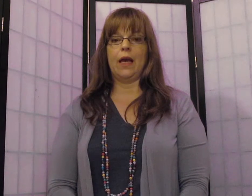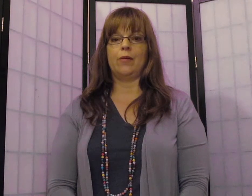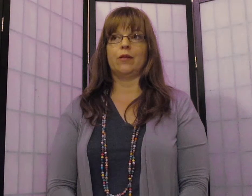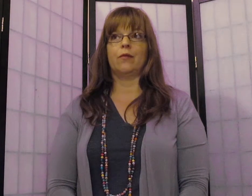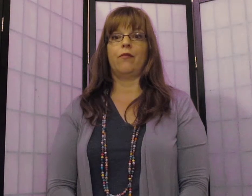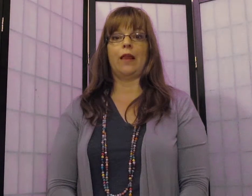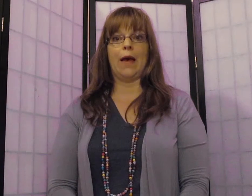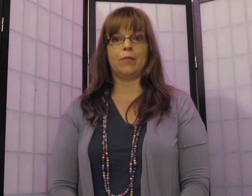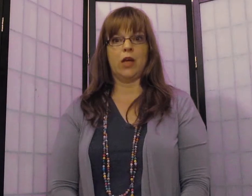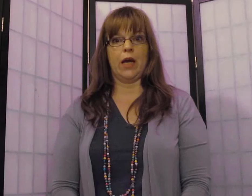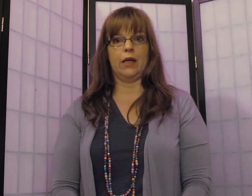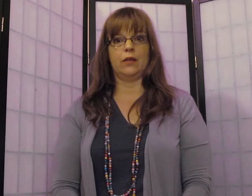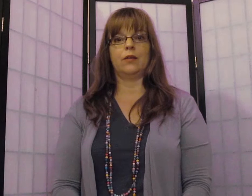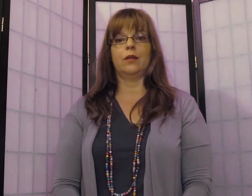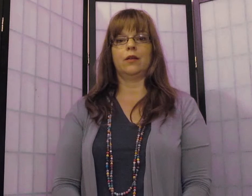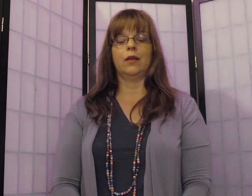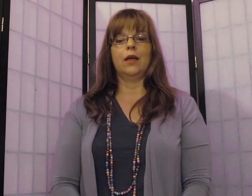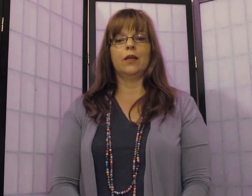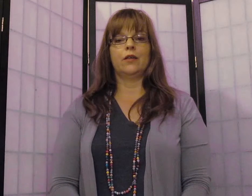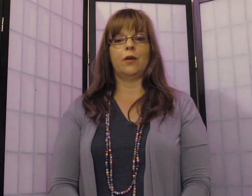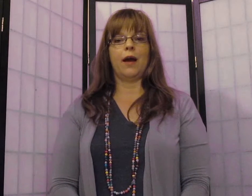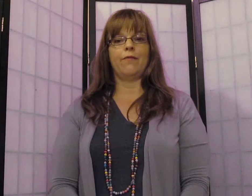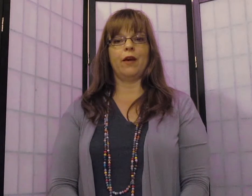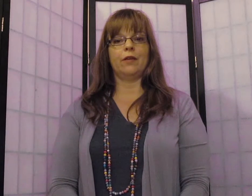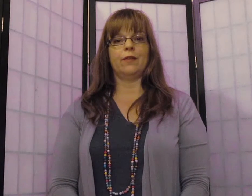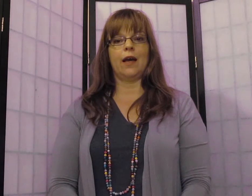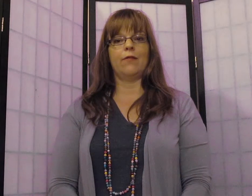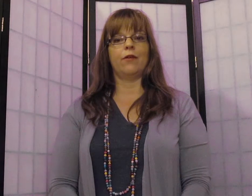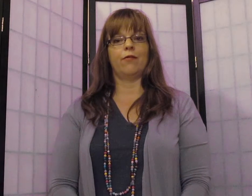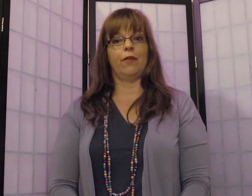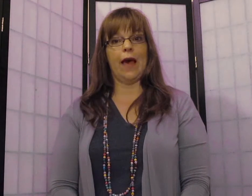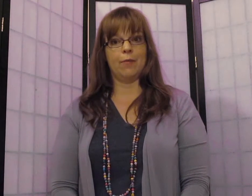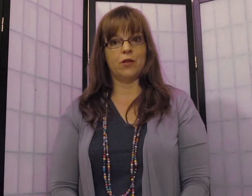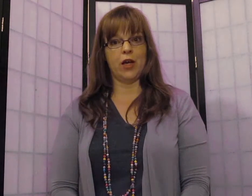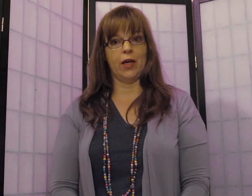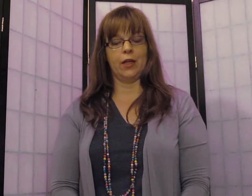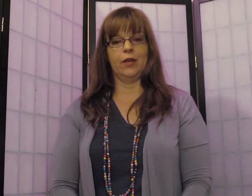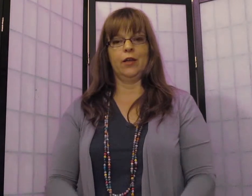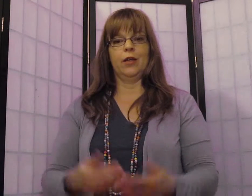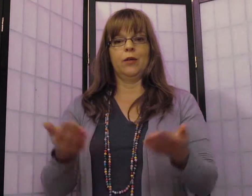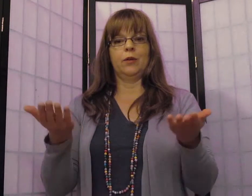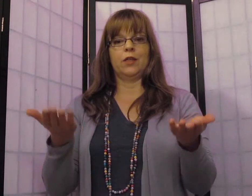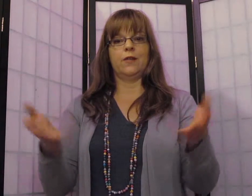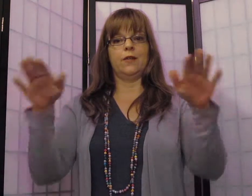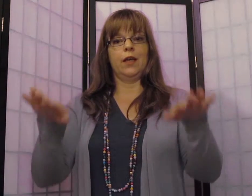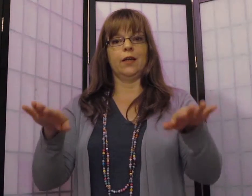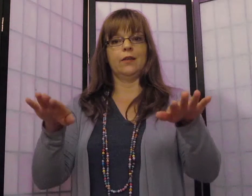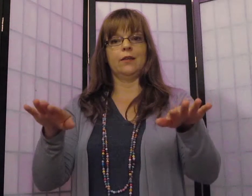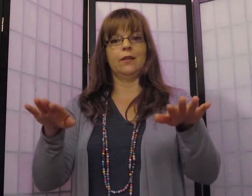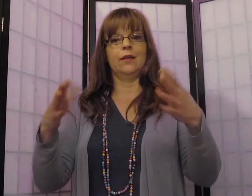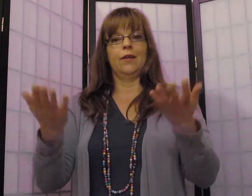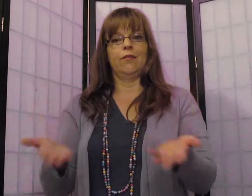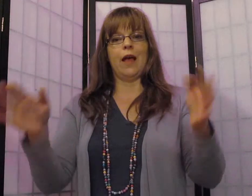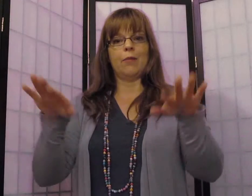Pancakes flapjacks. So I found a sign for flapjack, which is this,